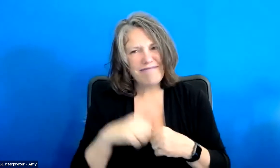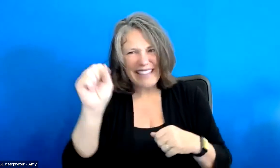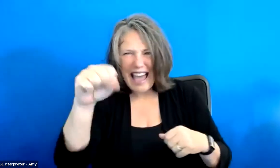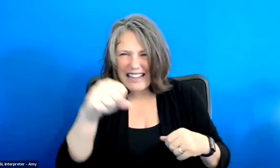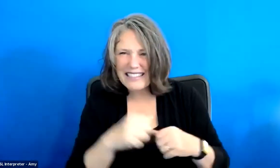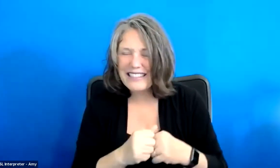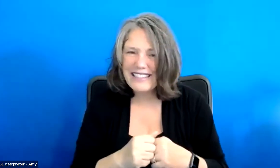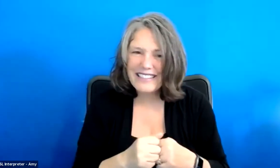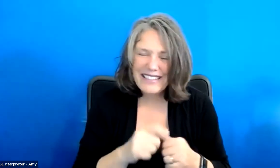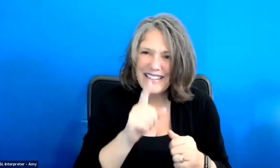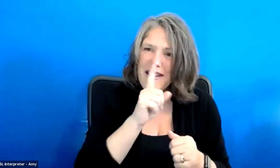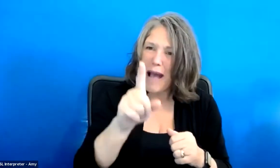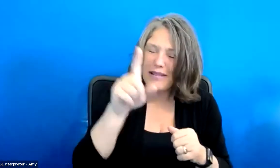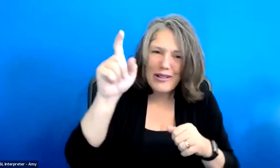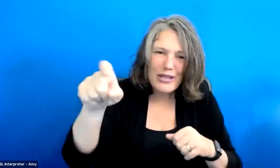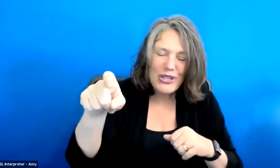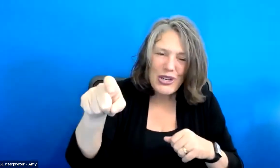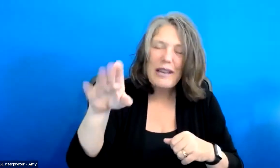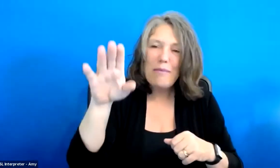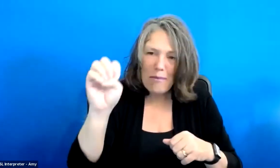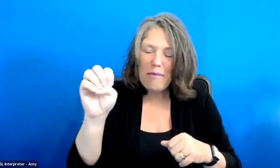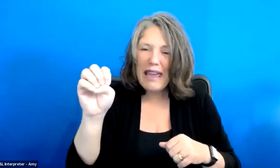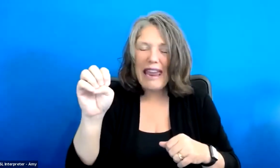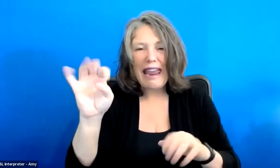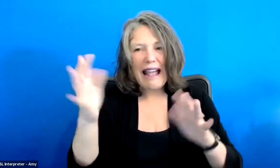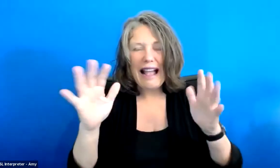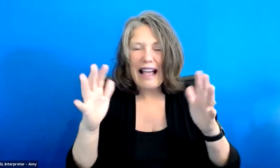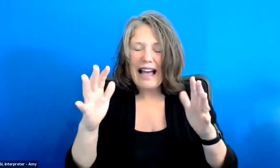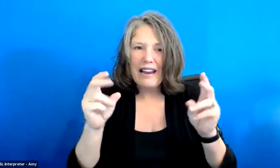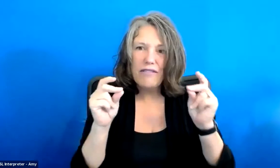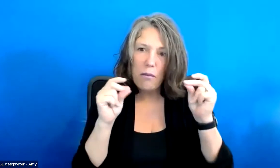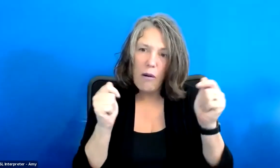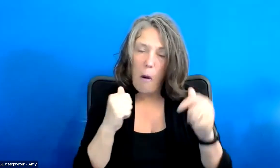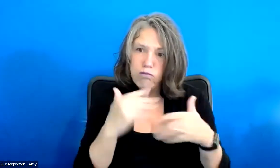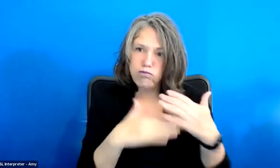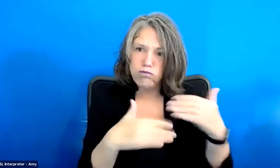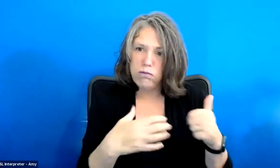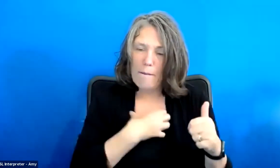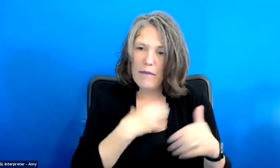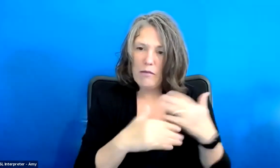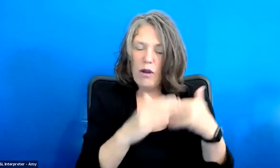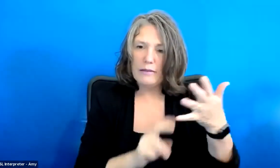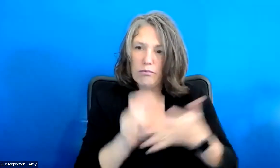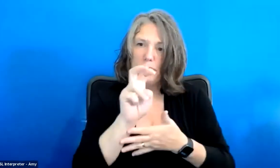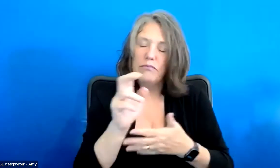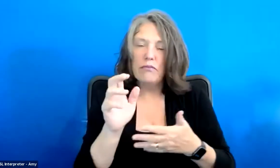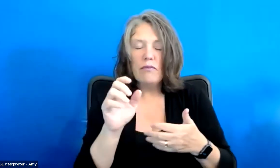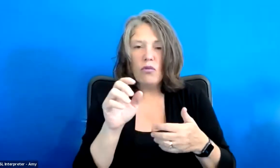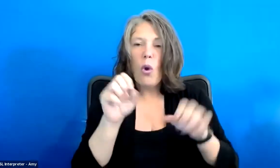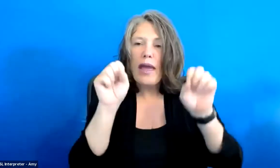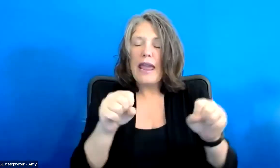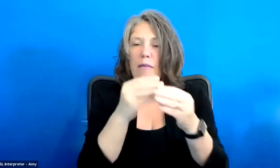Yes, there absolutely should be a kind of speed dial appeal process so it can